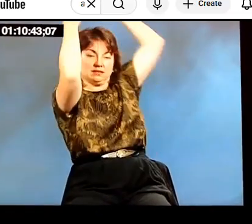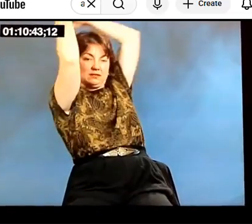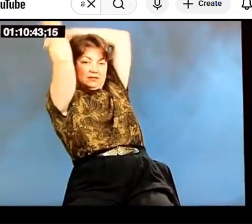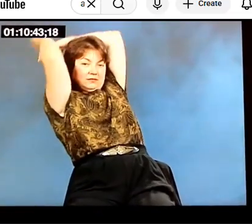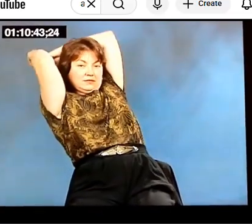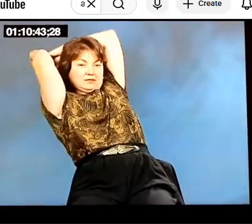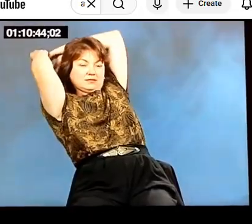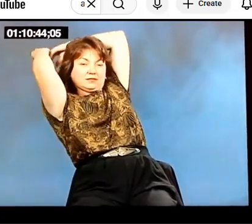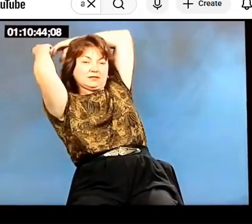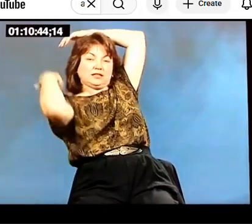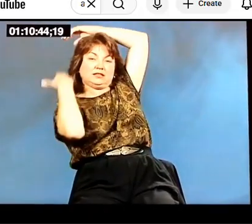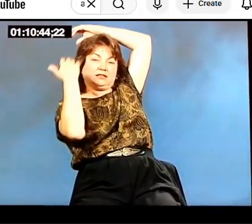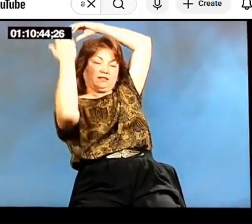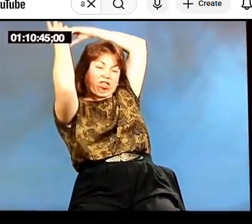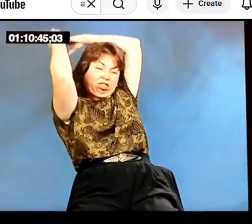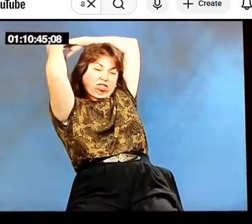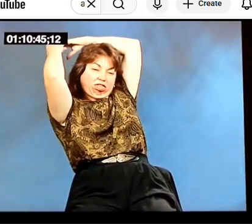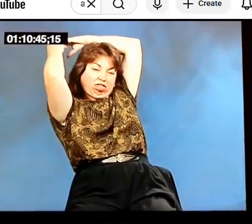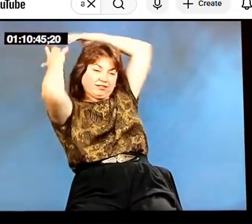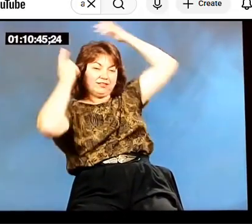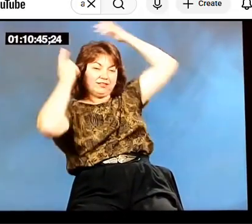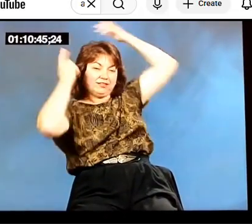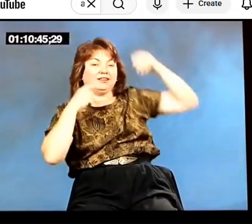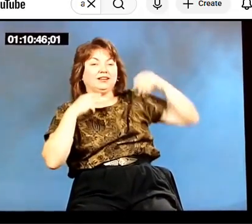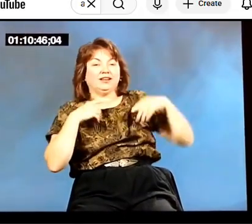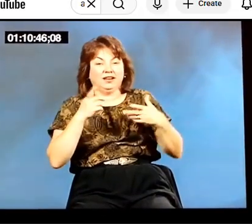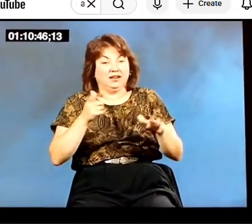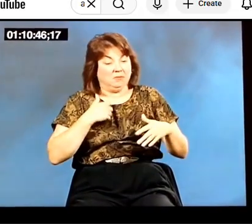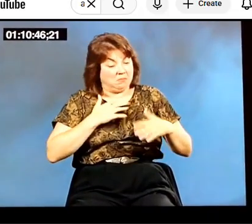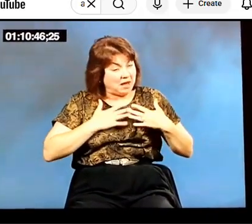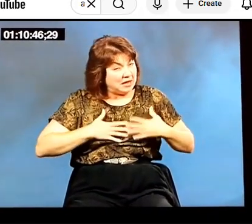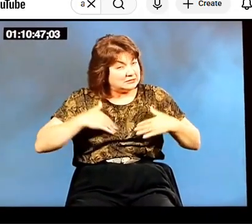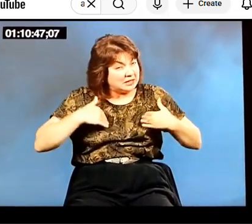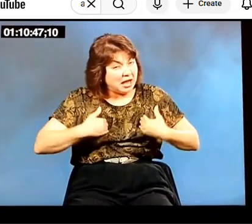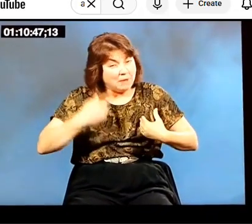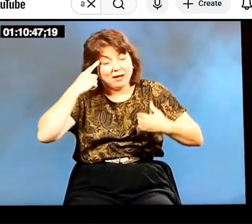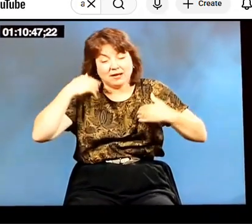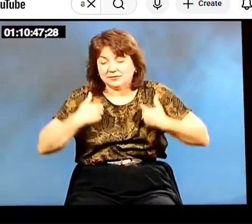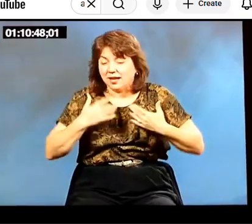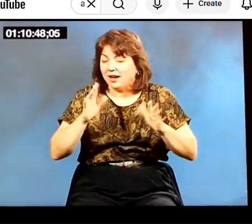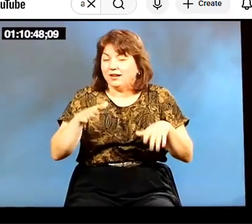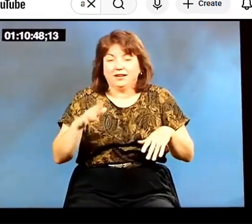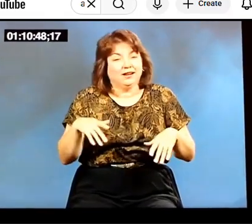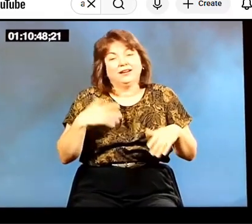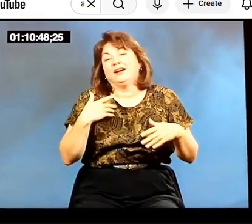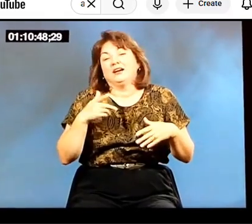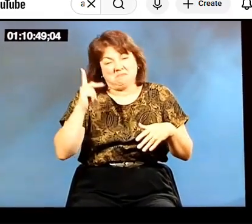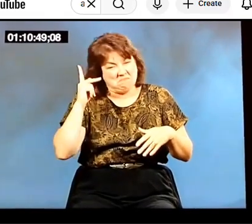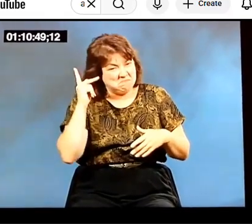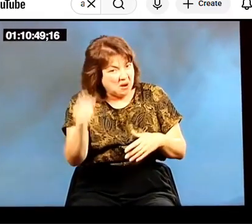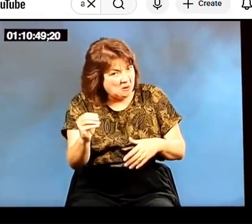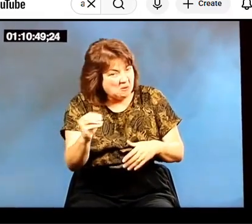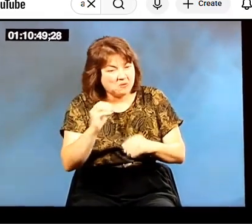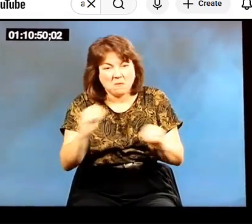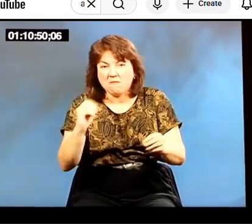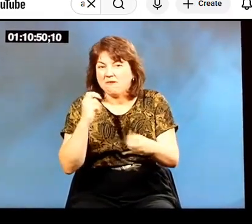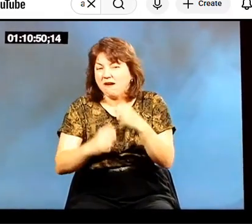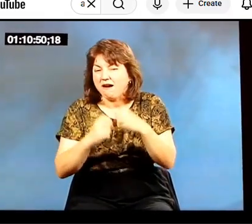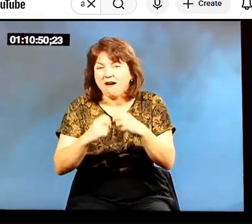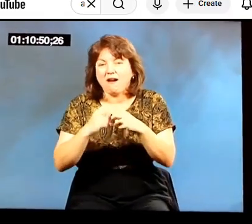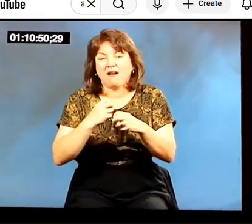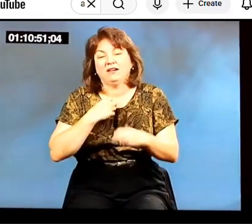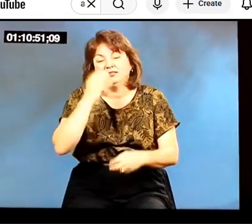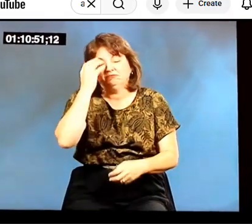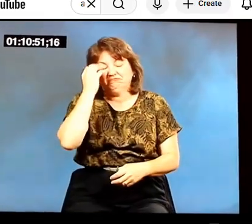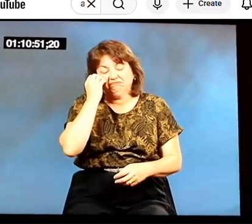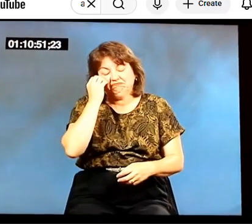the footboard with a bowl of ice and my hands over my head in the bowl of ice. And again, I was just really